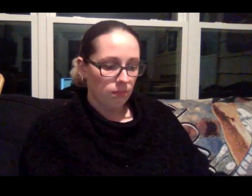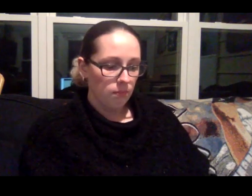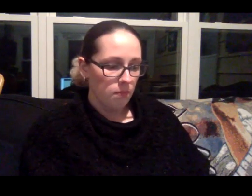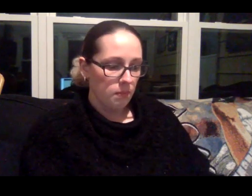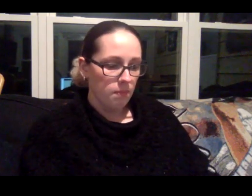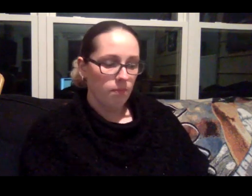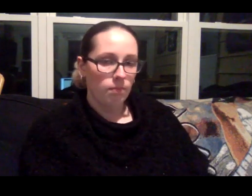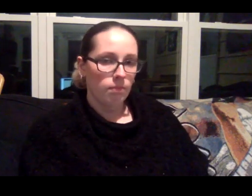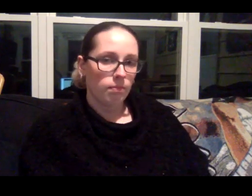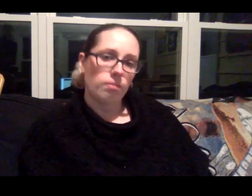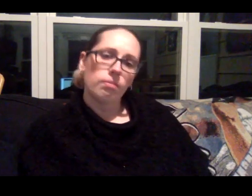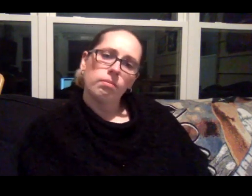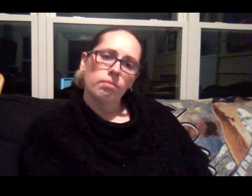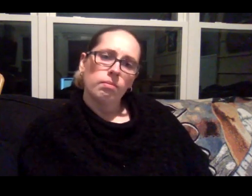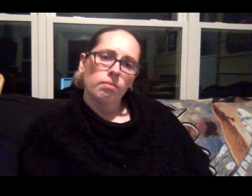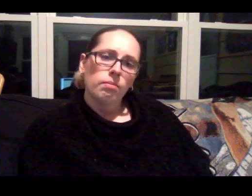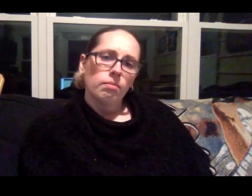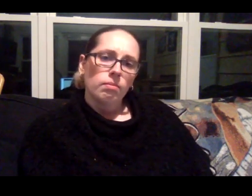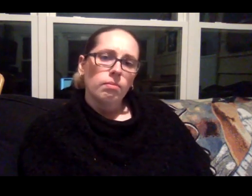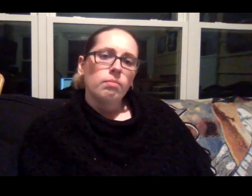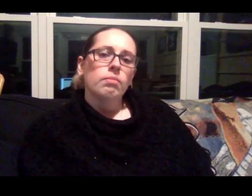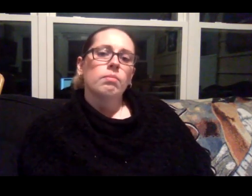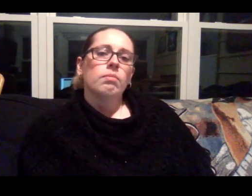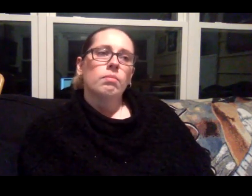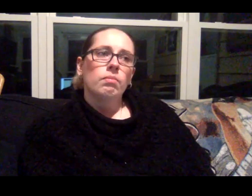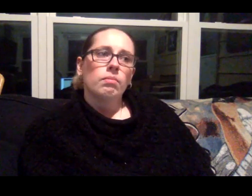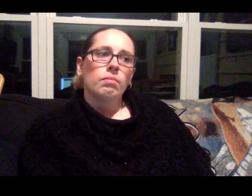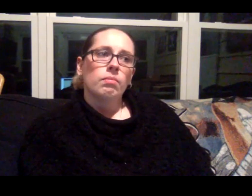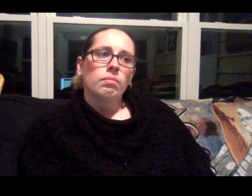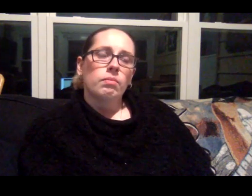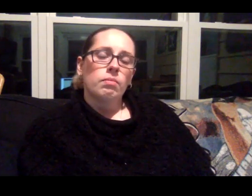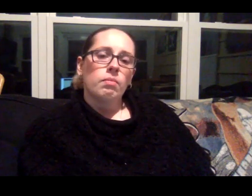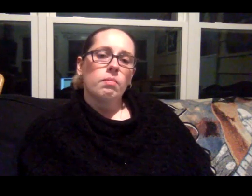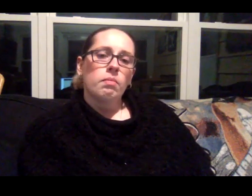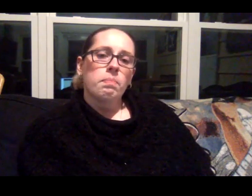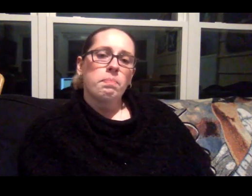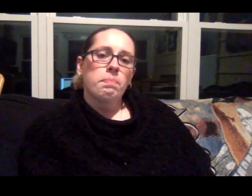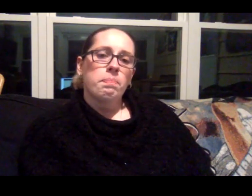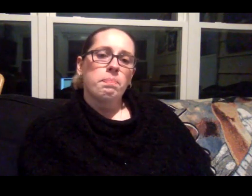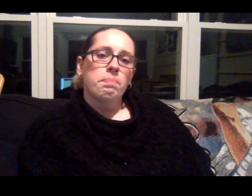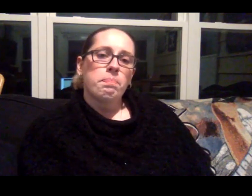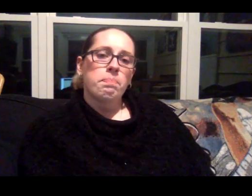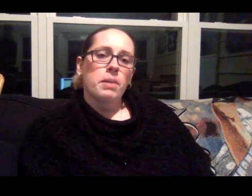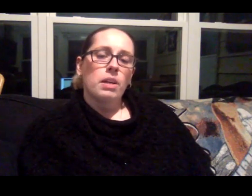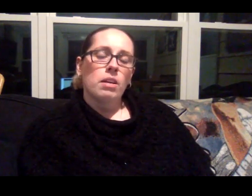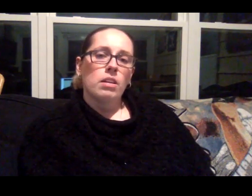maintaining. There is no expectation that they will grow. I think that's almost, I think I have an email in writing that says the district,